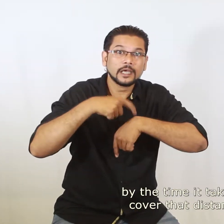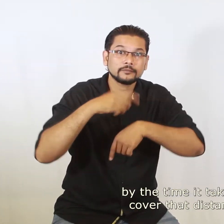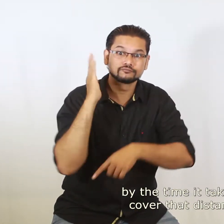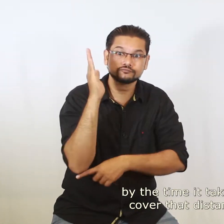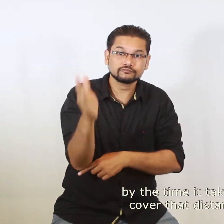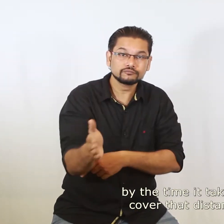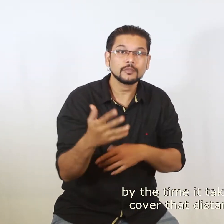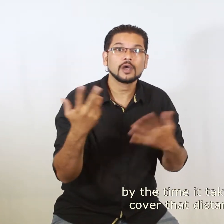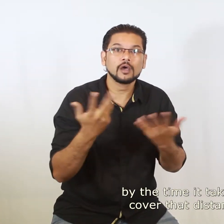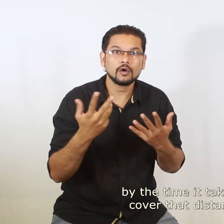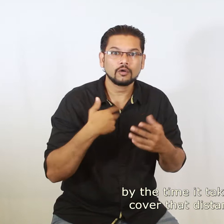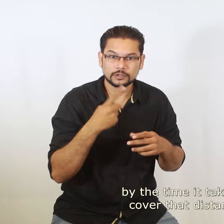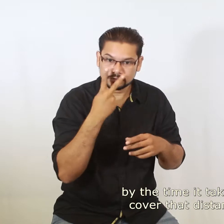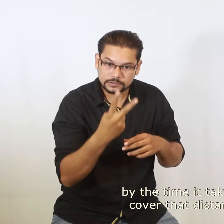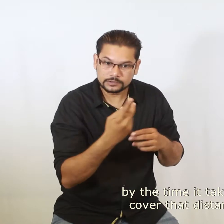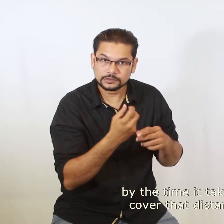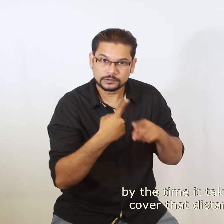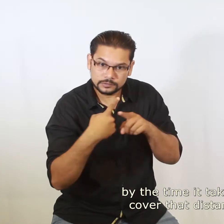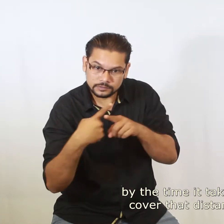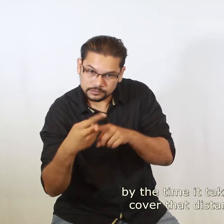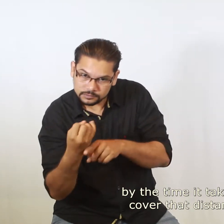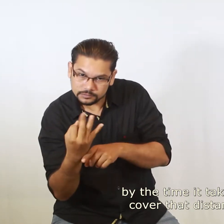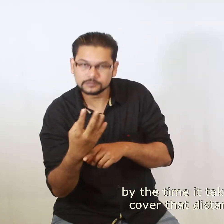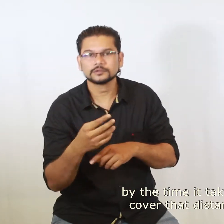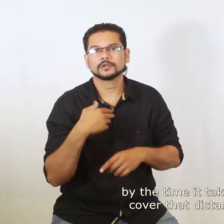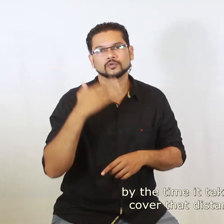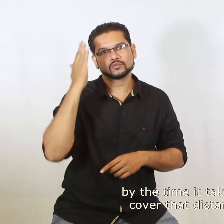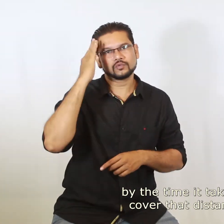by the time it takes to cover that distance.